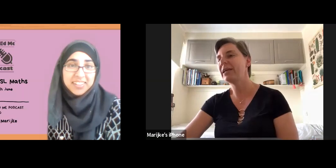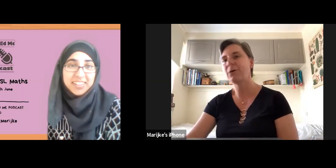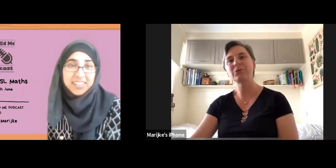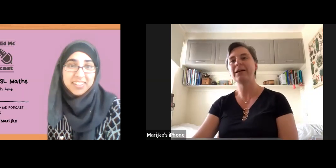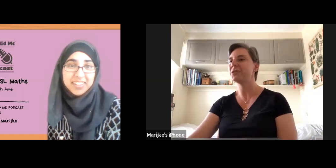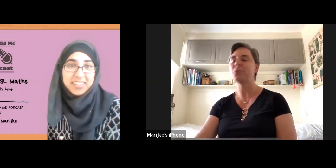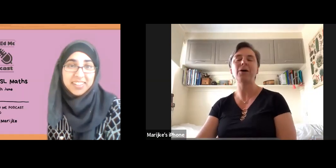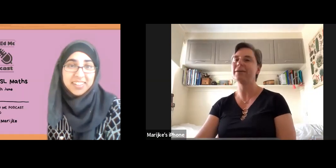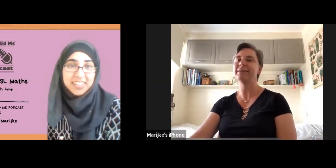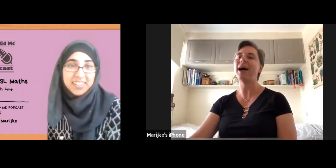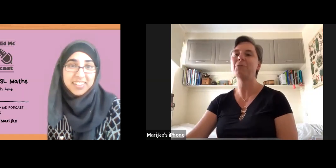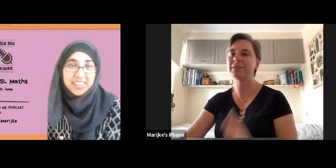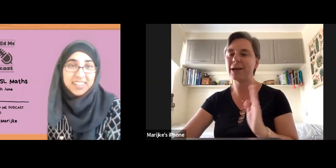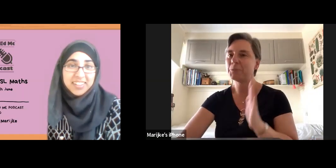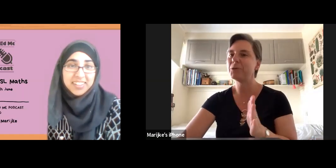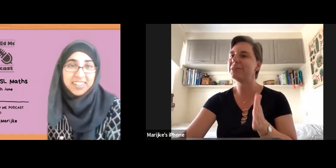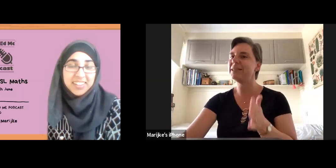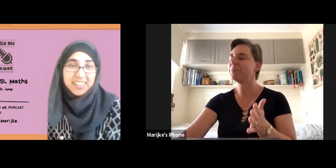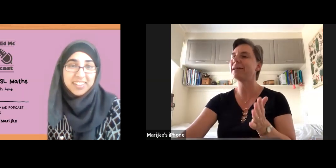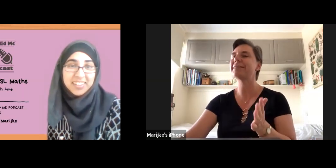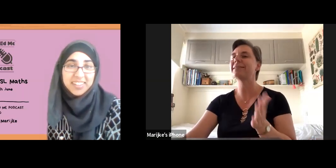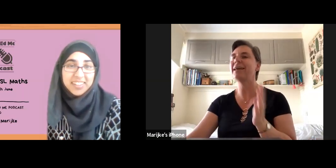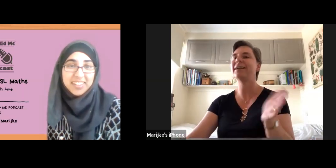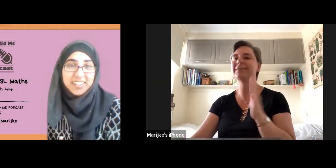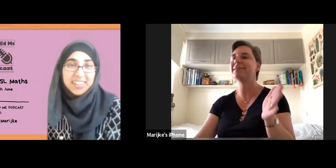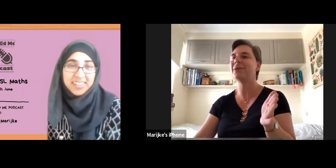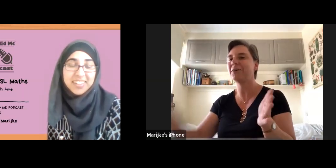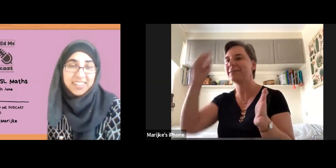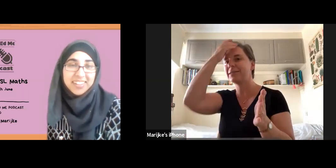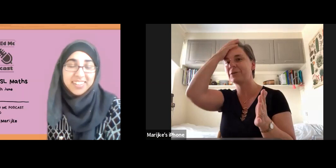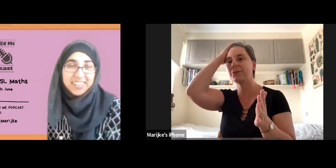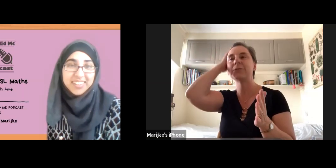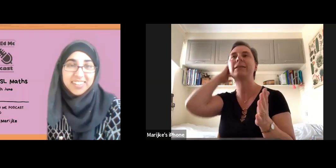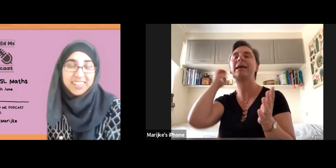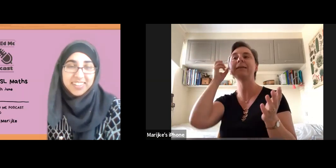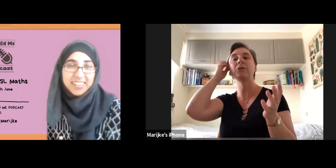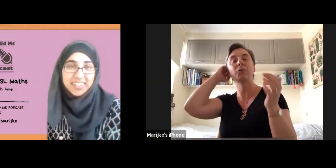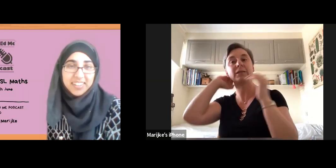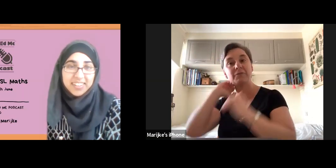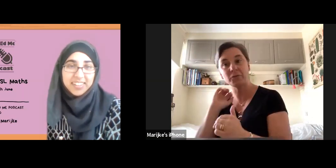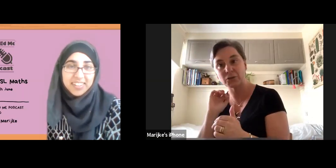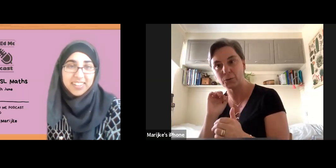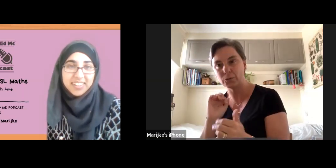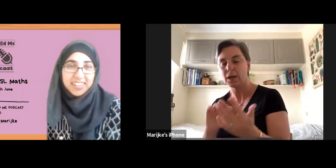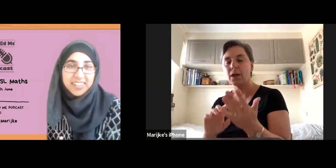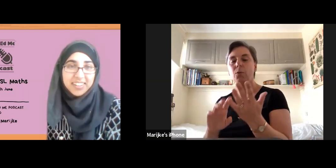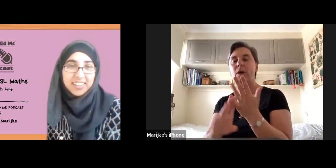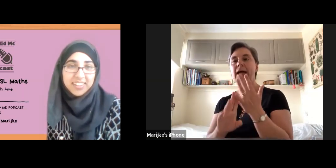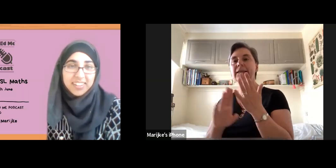I was like, you know what? I was supposed to teach maths. Yeah, this is not what I do. So I then got a job at a different school where they